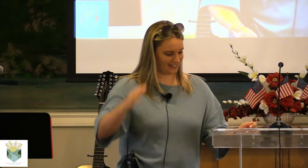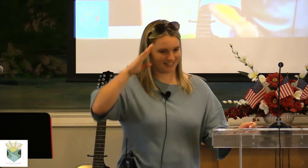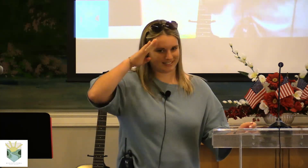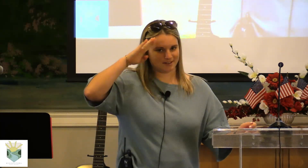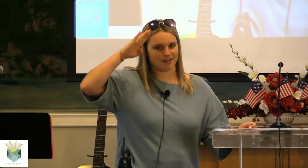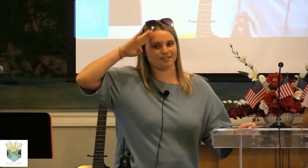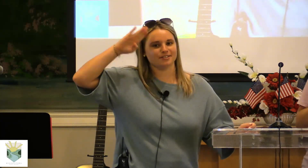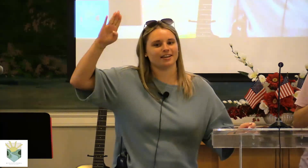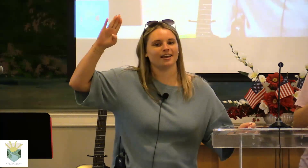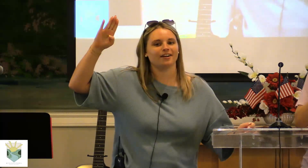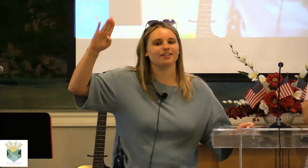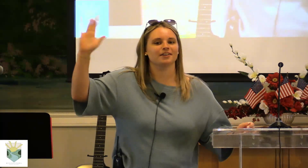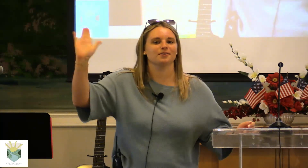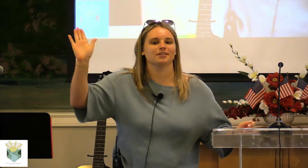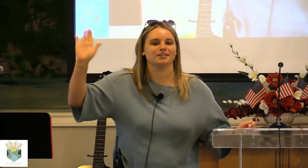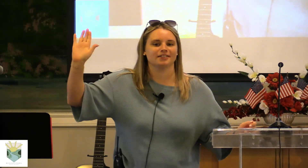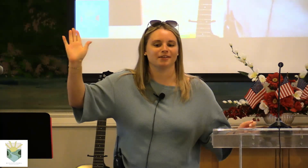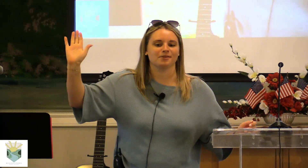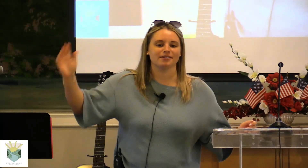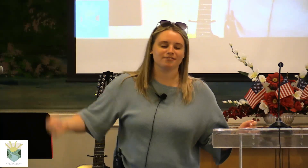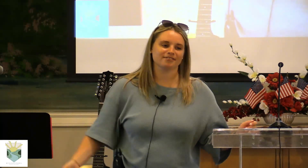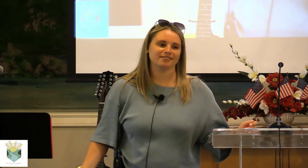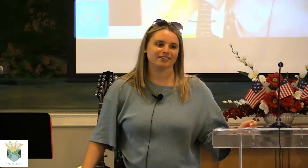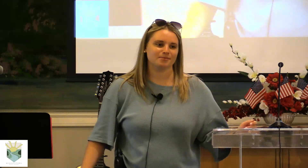You can either say hello or you can like wave. It's both.